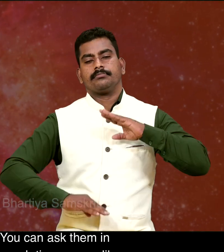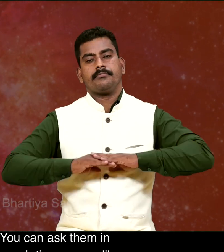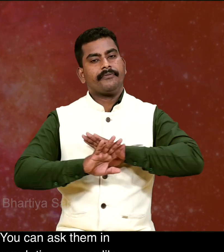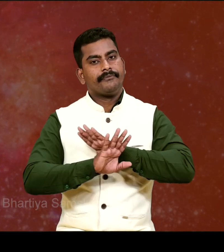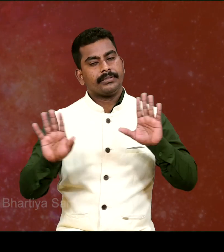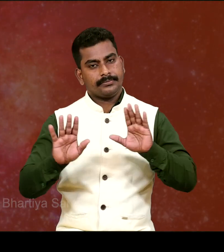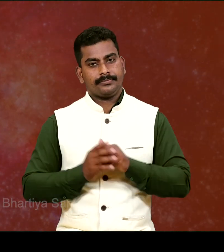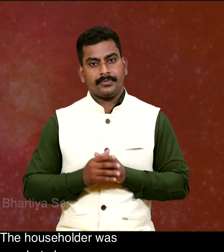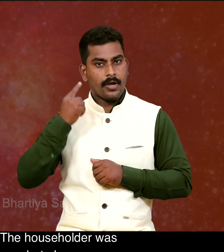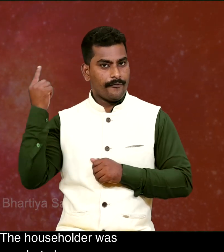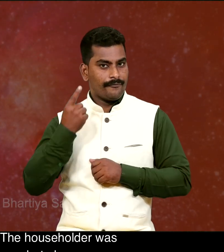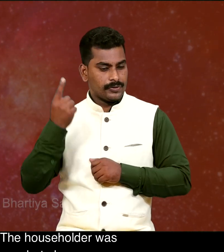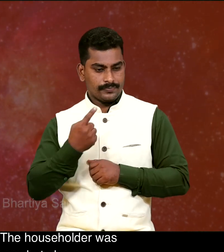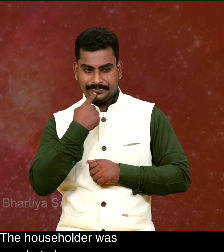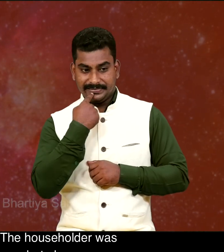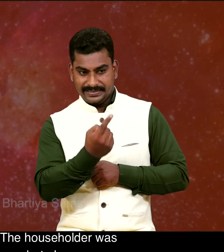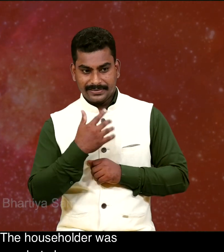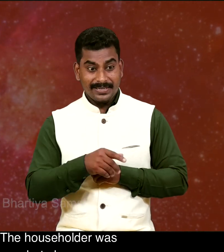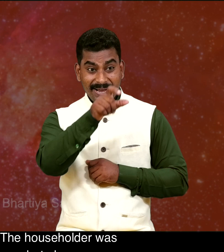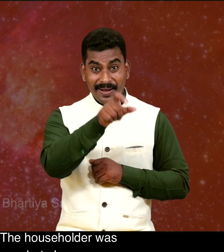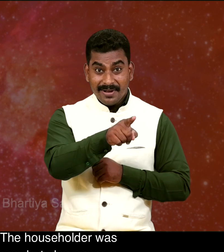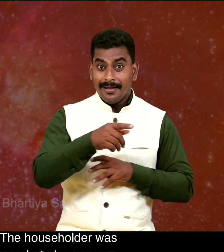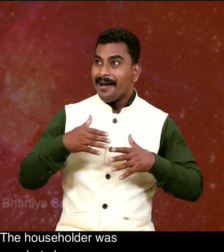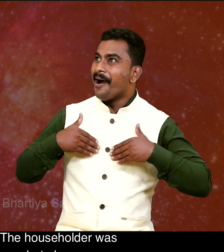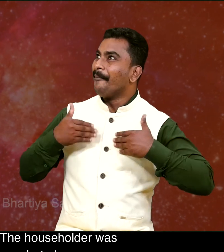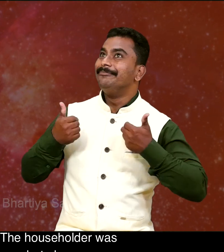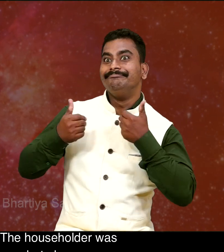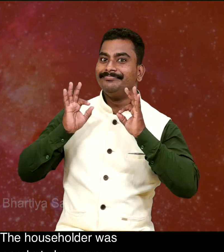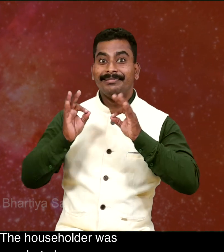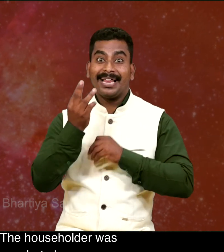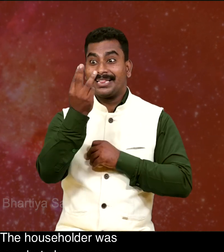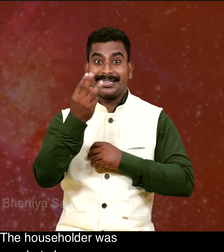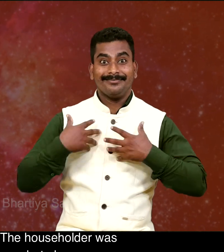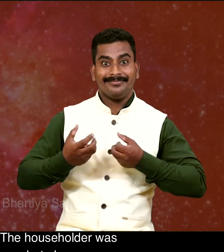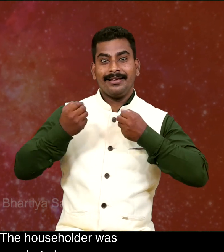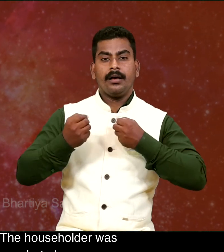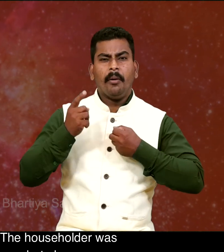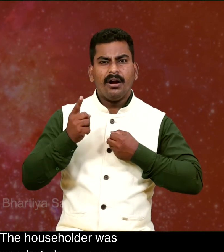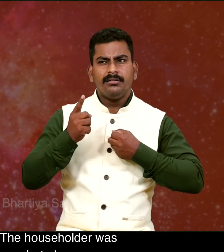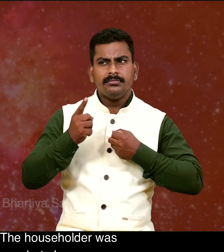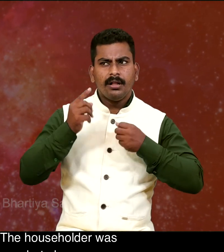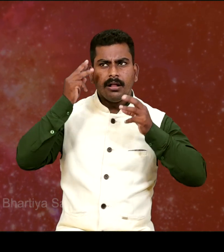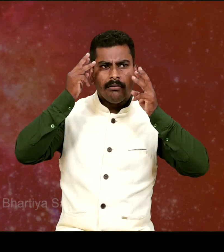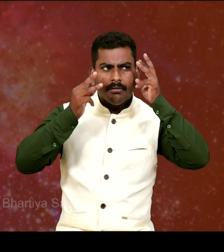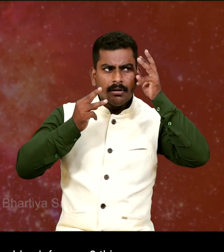The householder was happy but also nervous. He could ask for